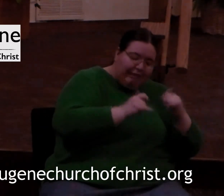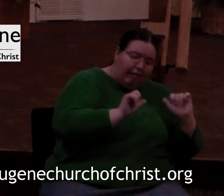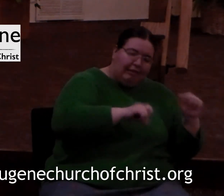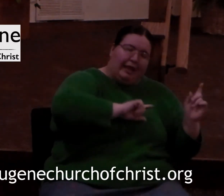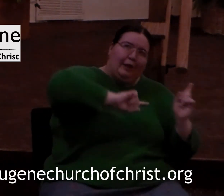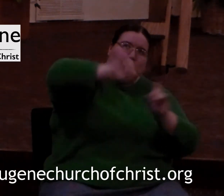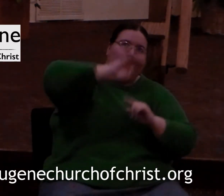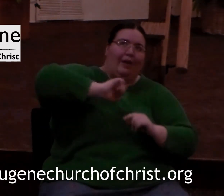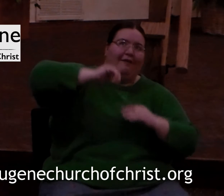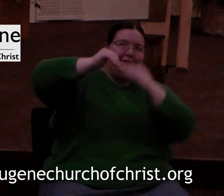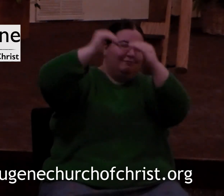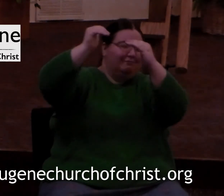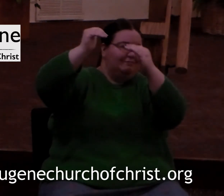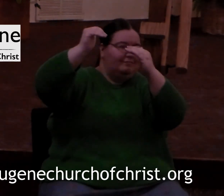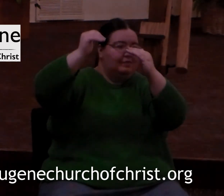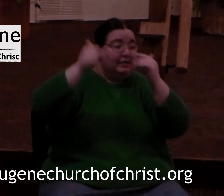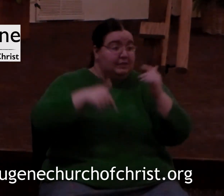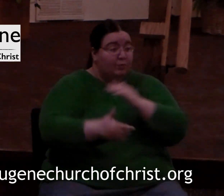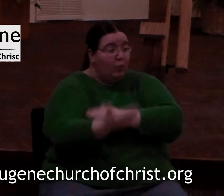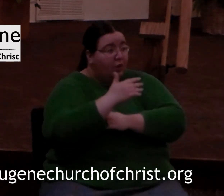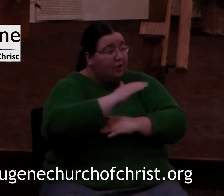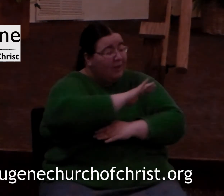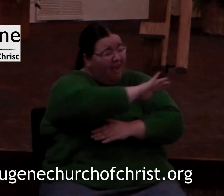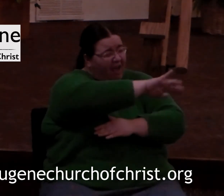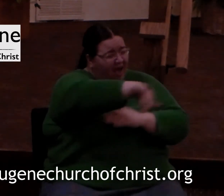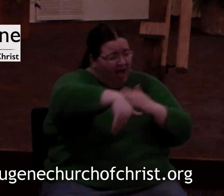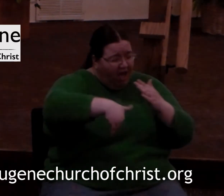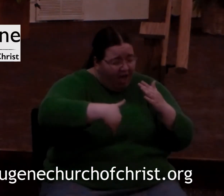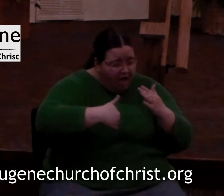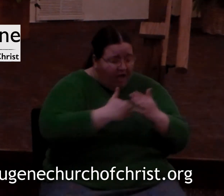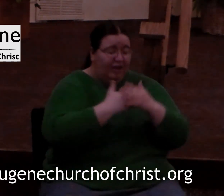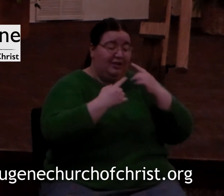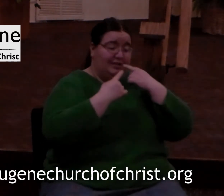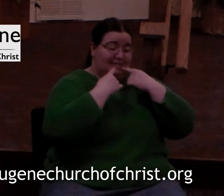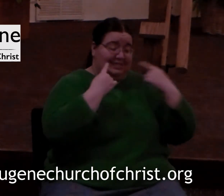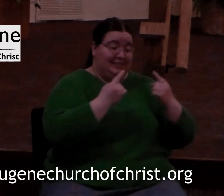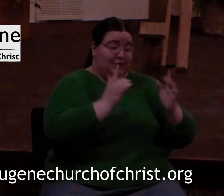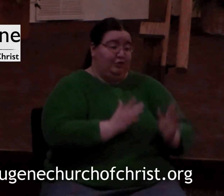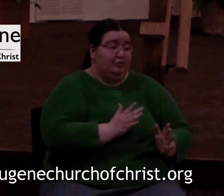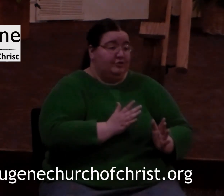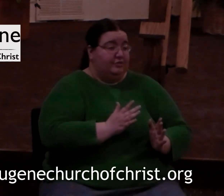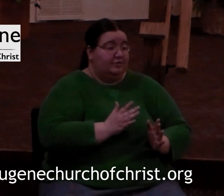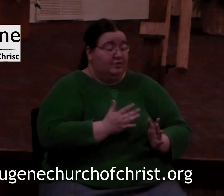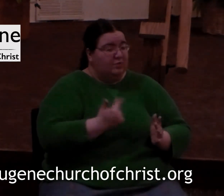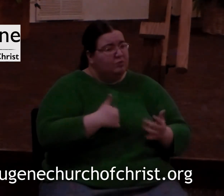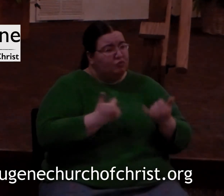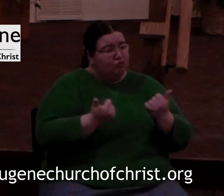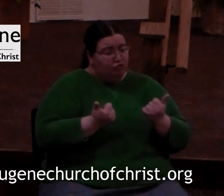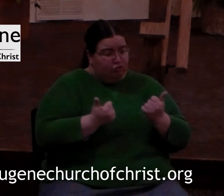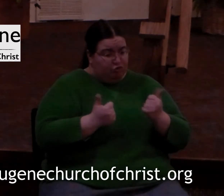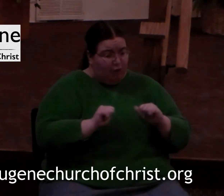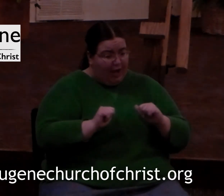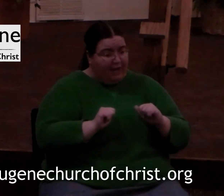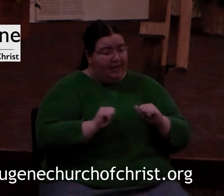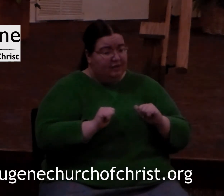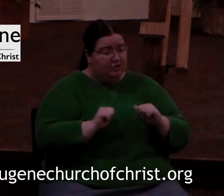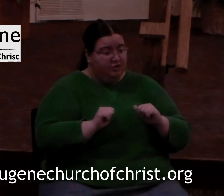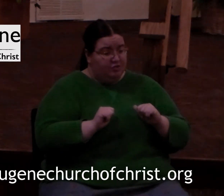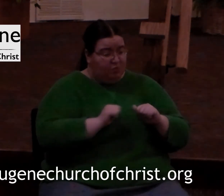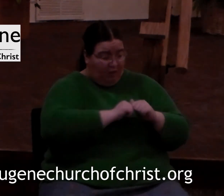We're all sinners. Now, we are trying our best to overcome that, but we still slip up. And this morning, if there is sin that you need